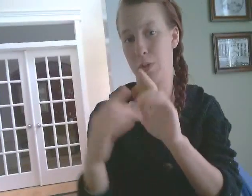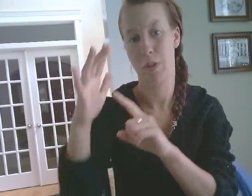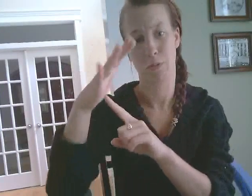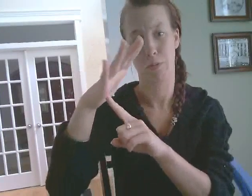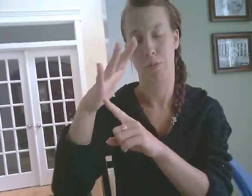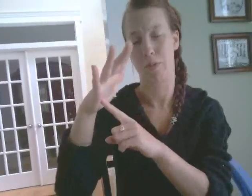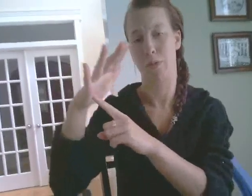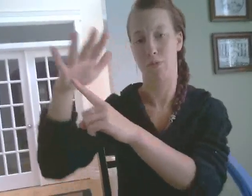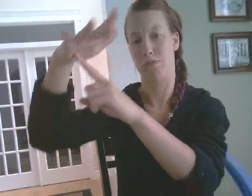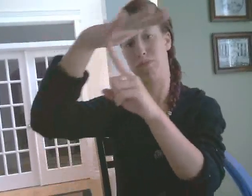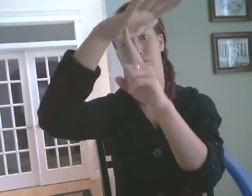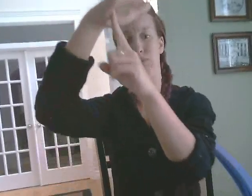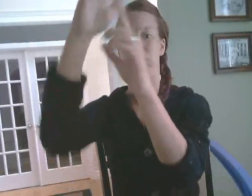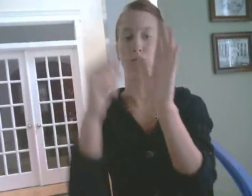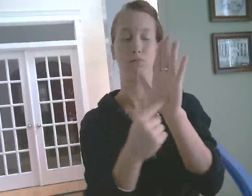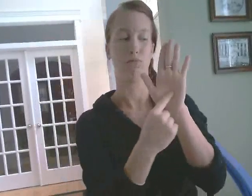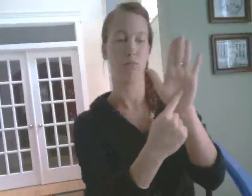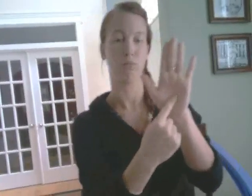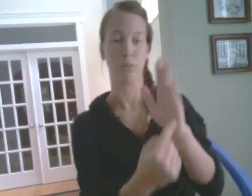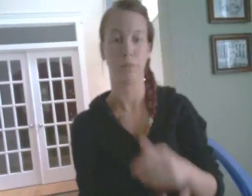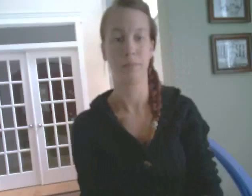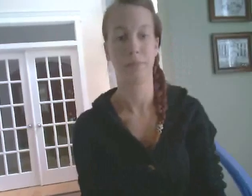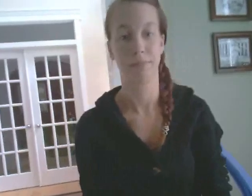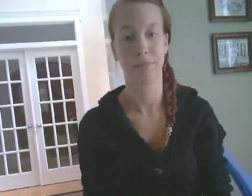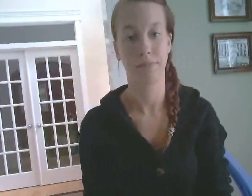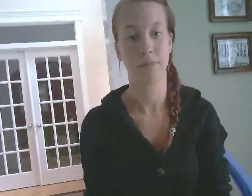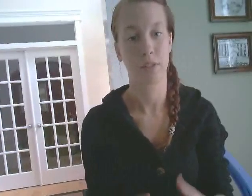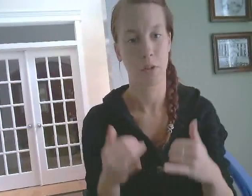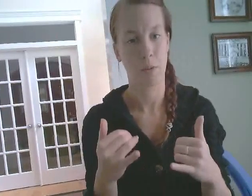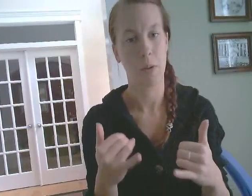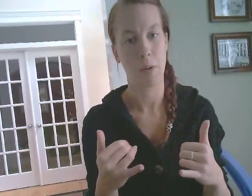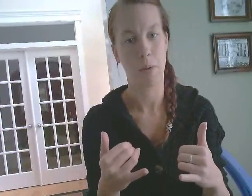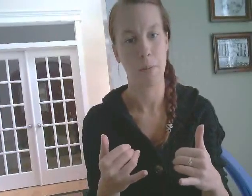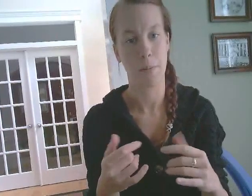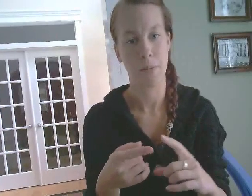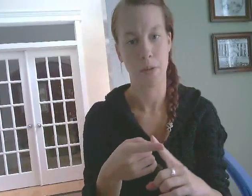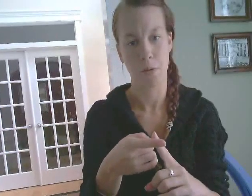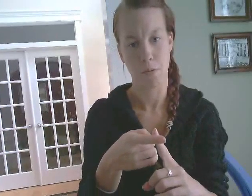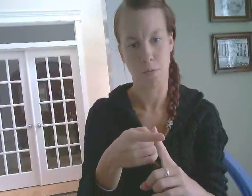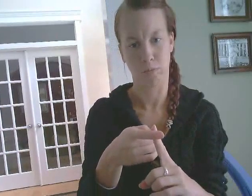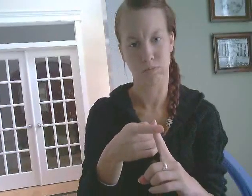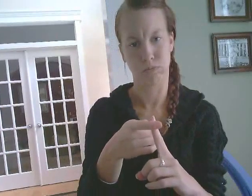I'm going to do, bring up the throttle speed, rotor, I'm going to lift off,